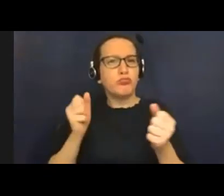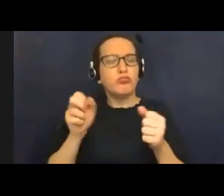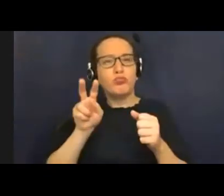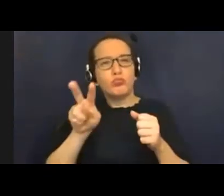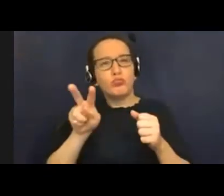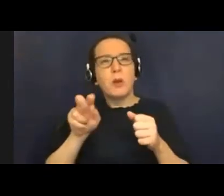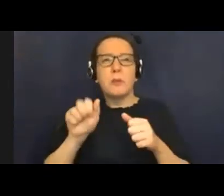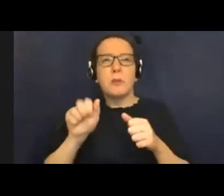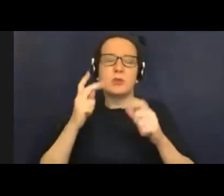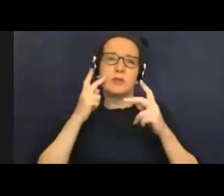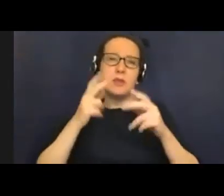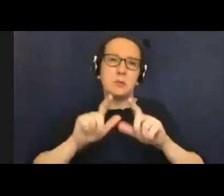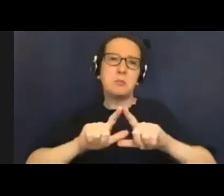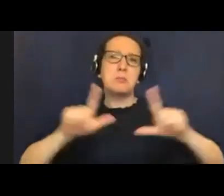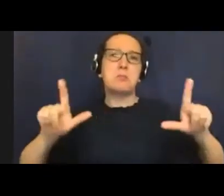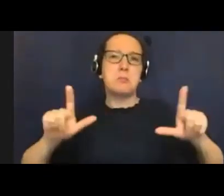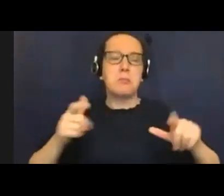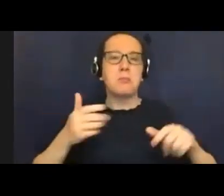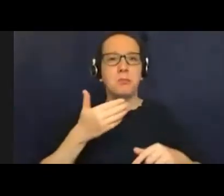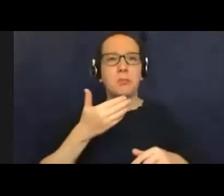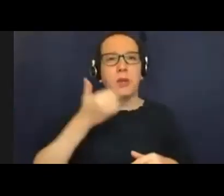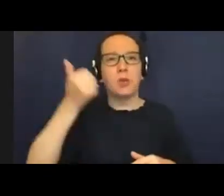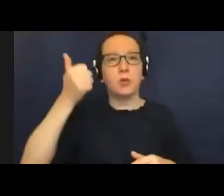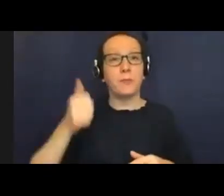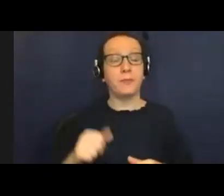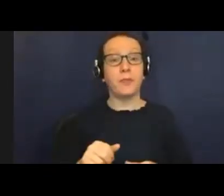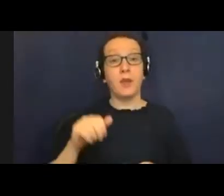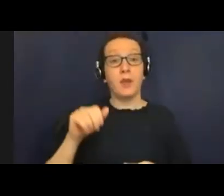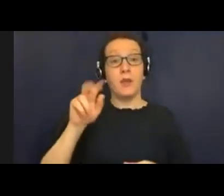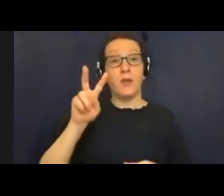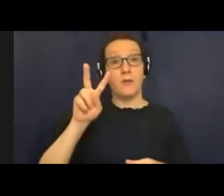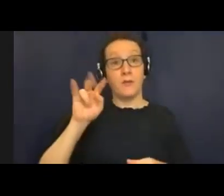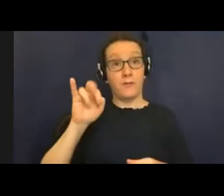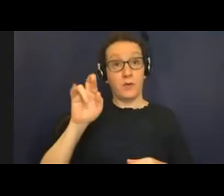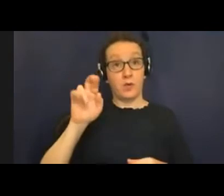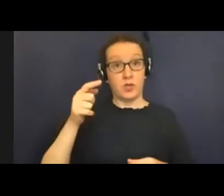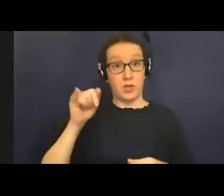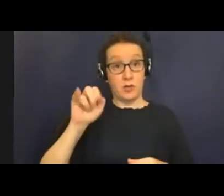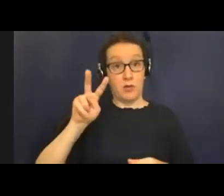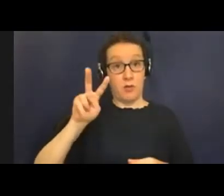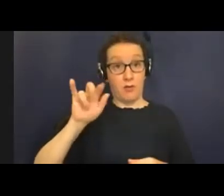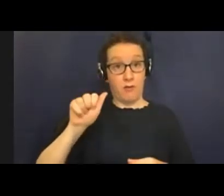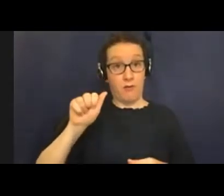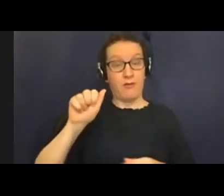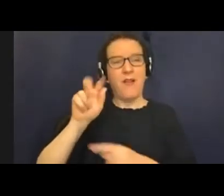So first, I would like to turn to my colleague Virginia Atkinson at IFES